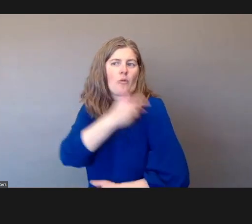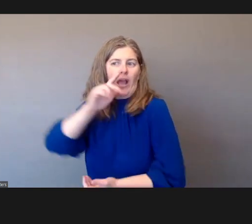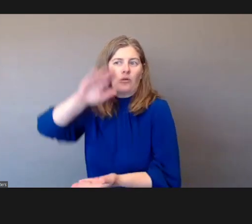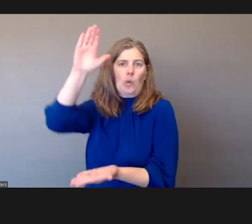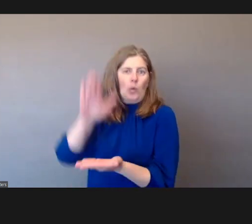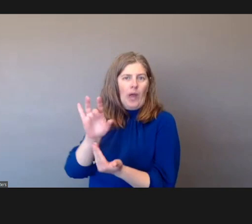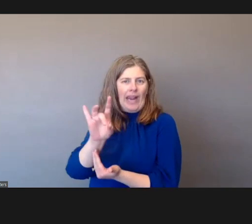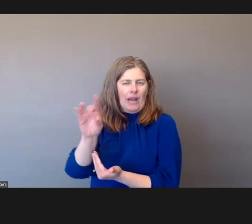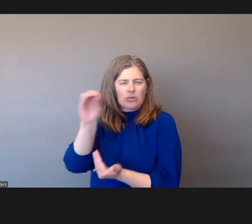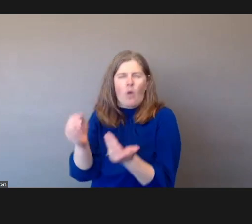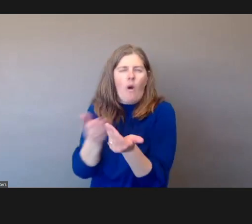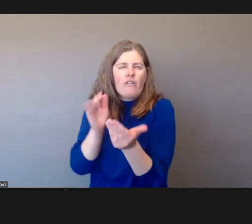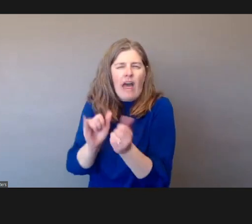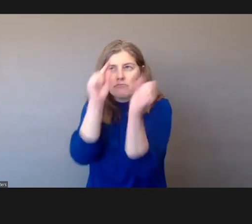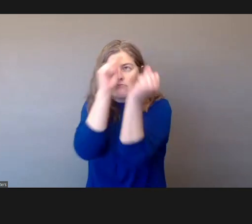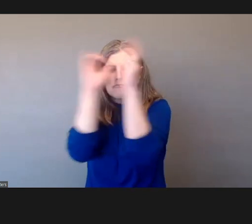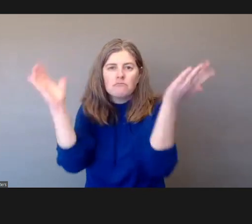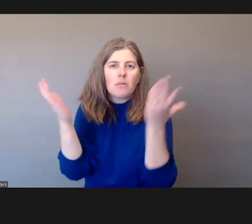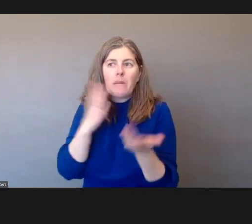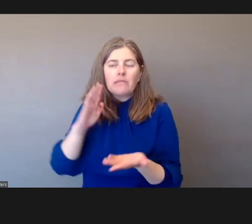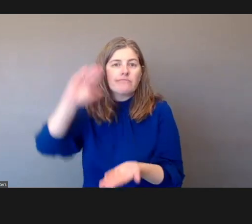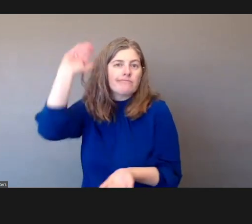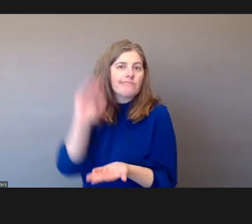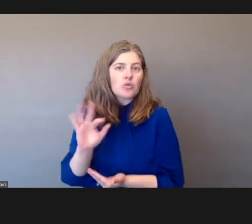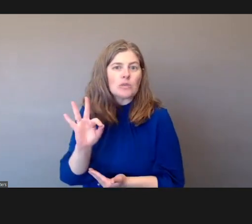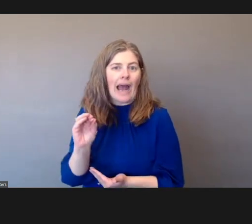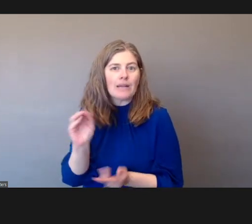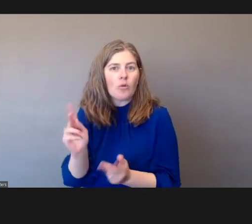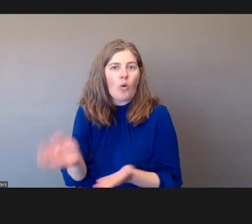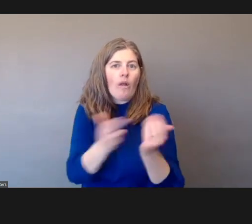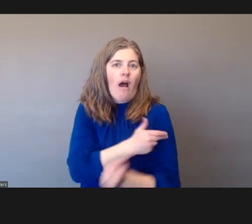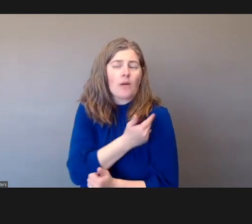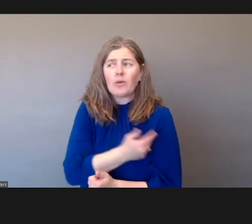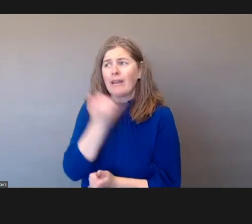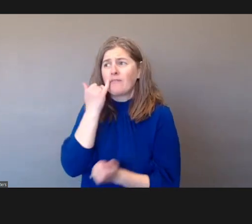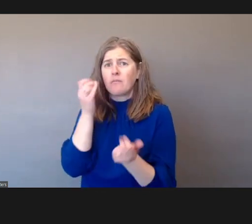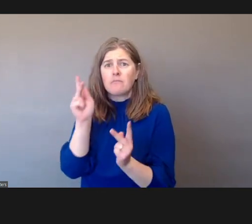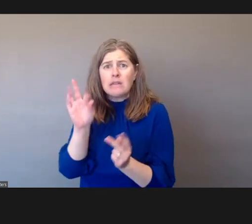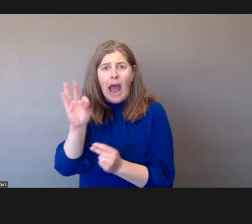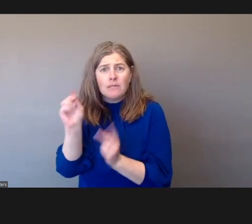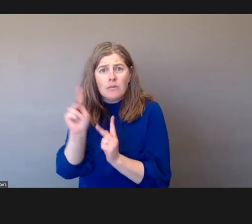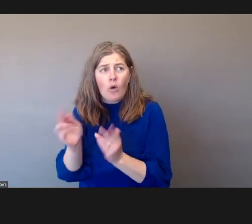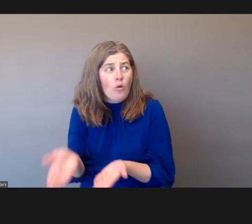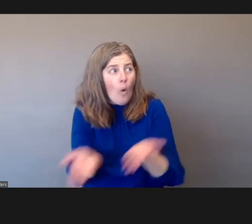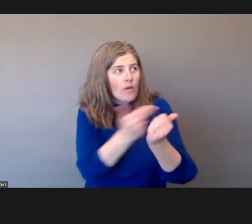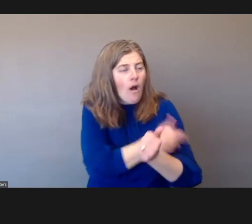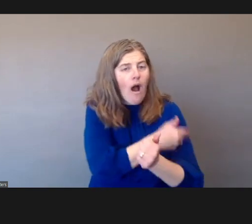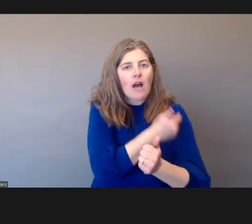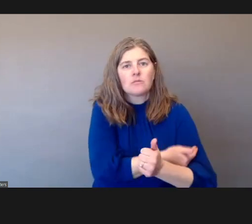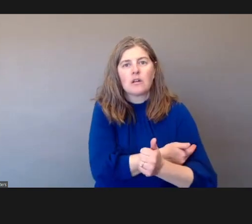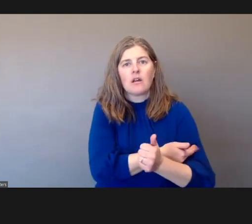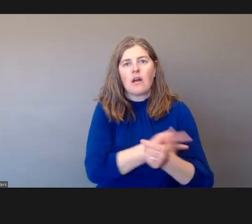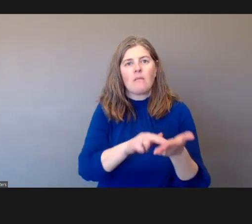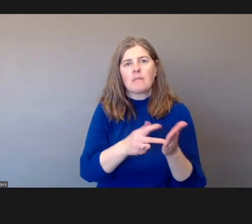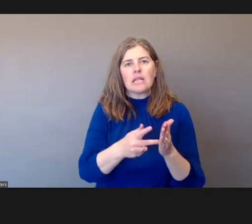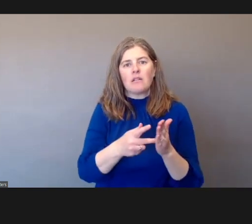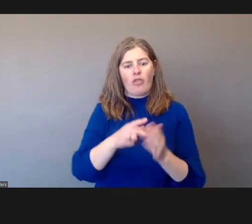that works out to, 90 hospitalizations. And 90 hospitalizations would not move the hospital needle into